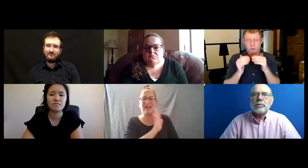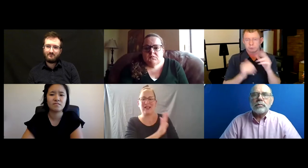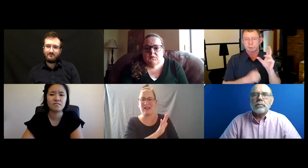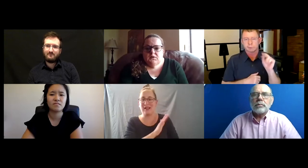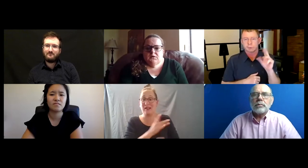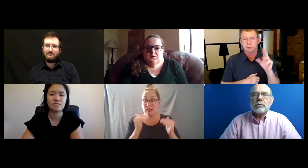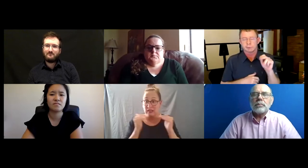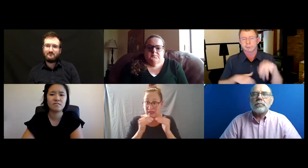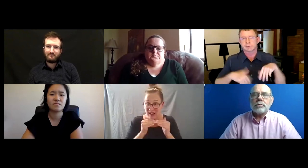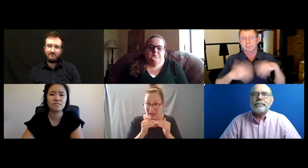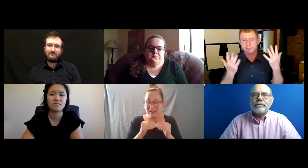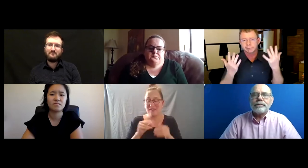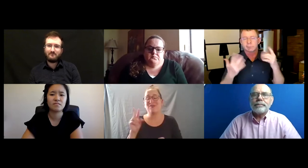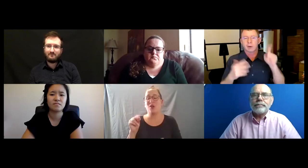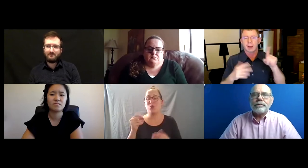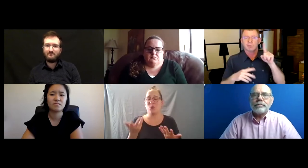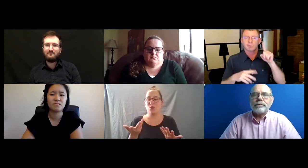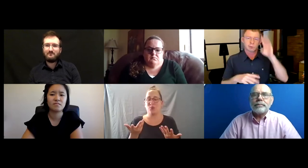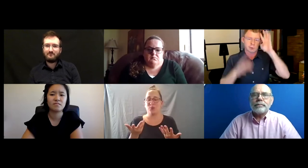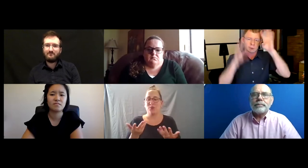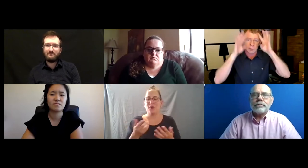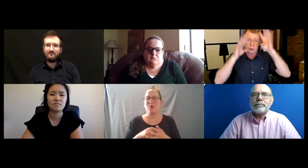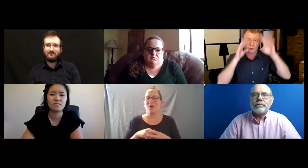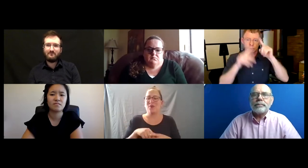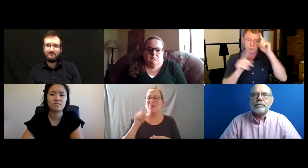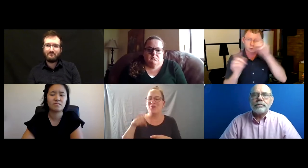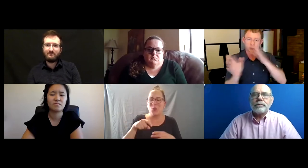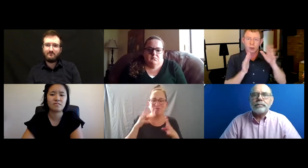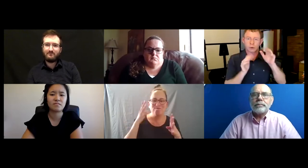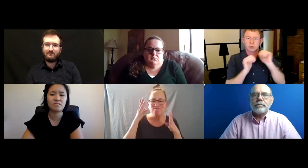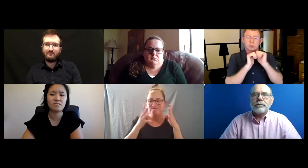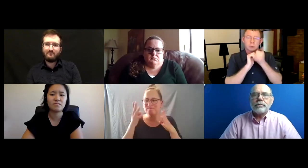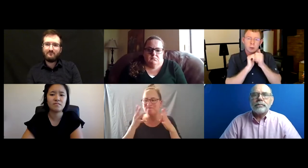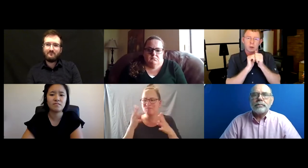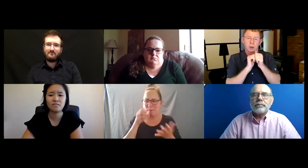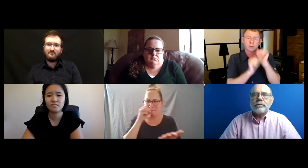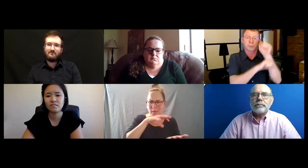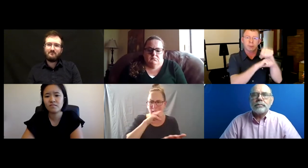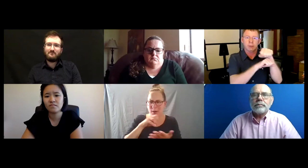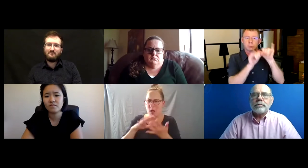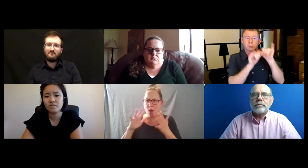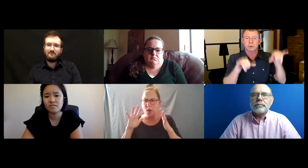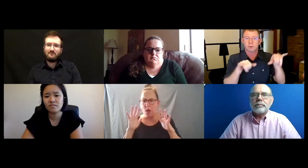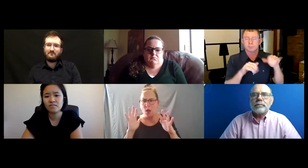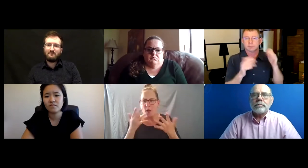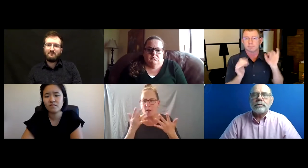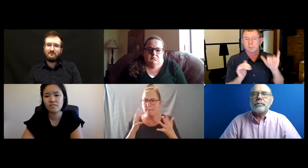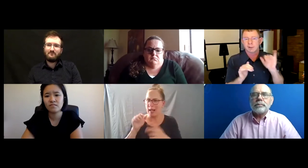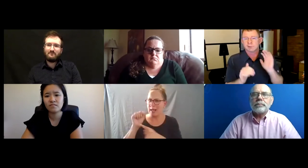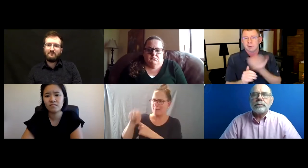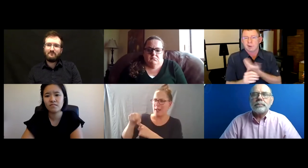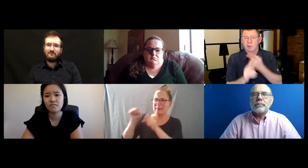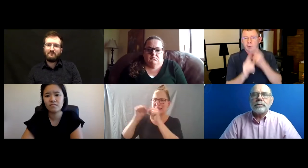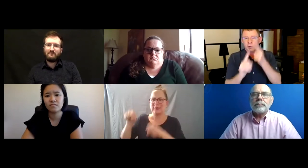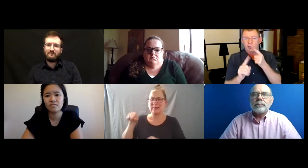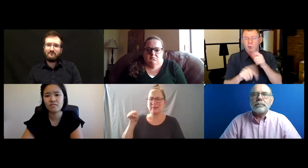off their funding, which is completely unfair because of the barriers and the way they need to take courses compared to